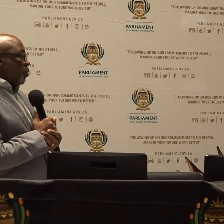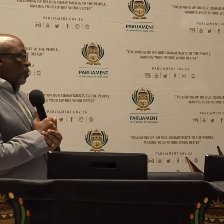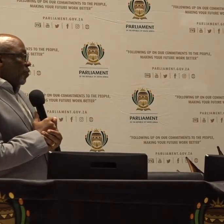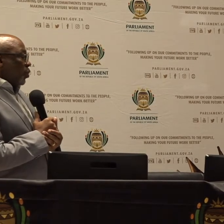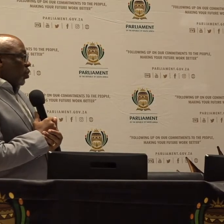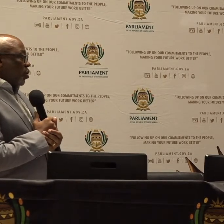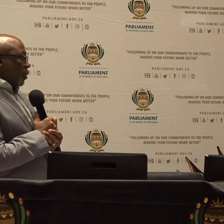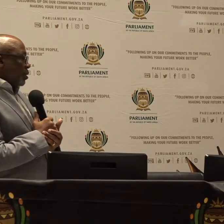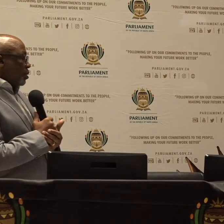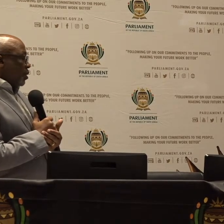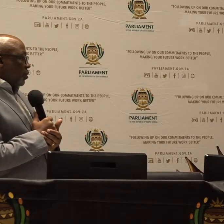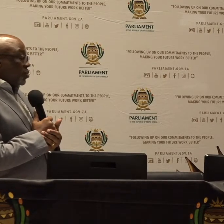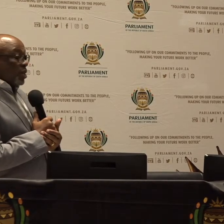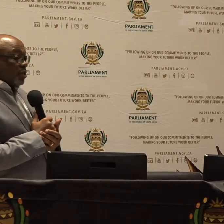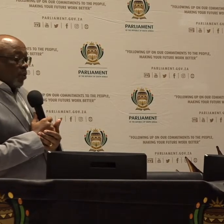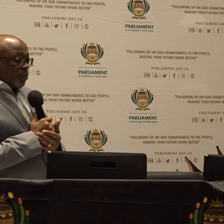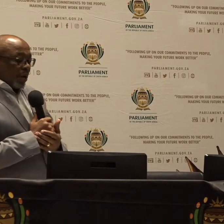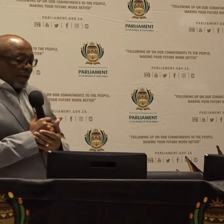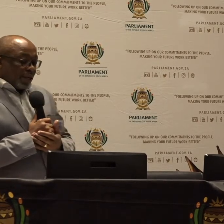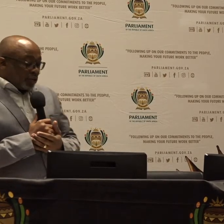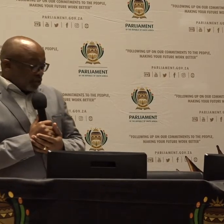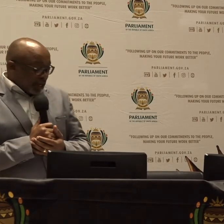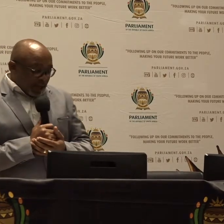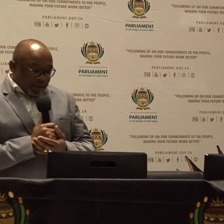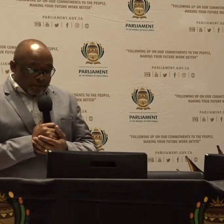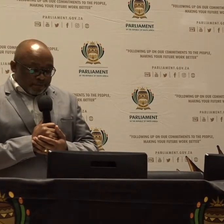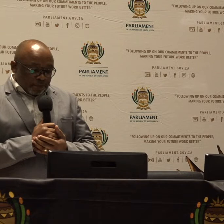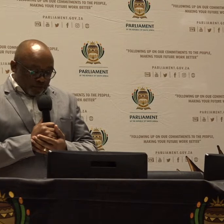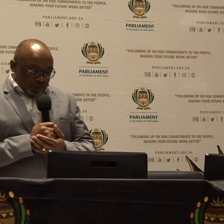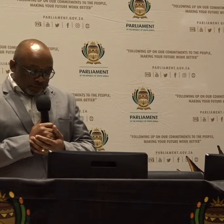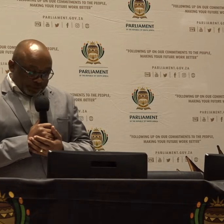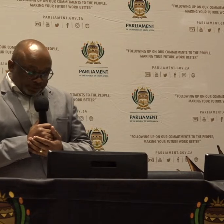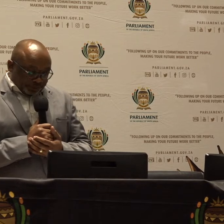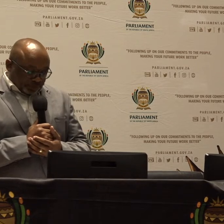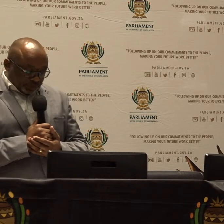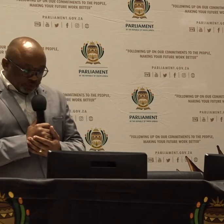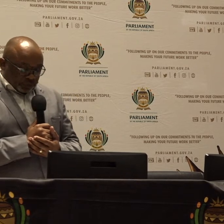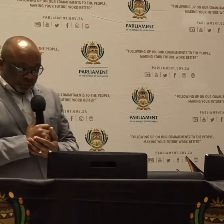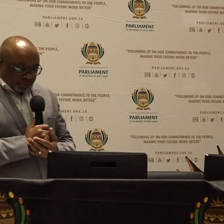are members of the portfolio committee on transport we are here today